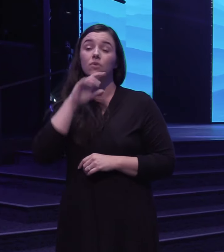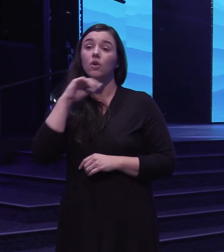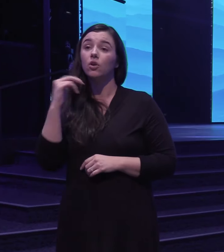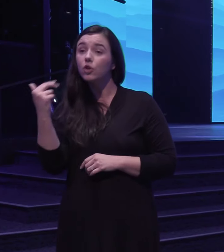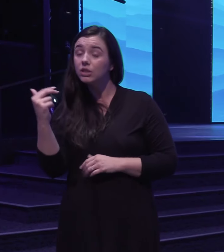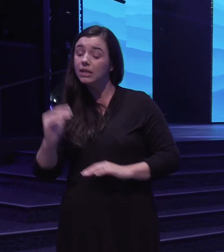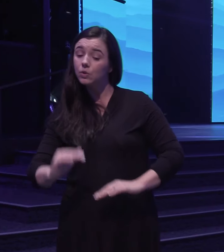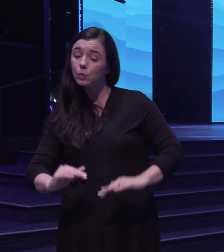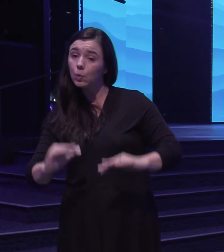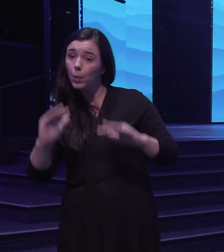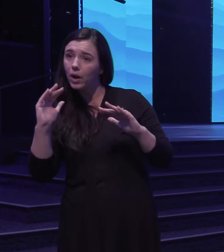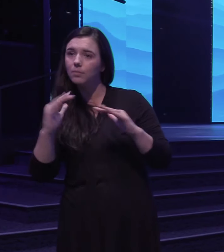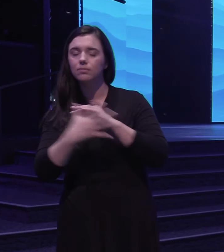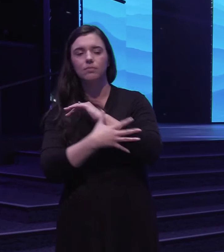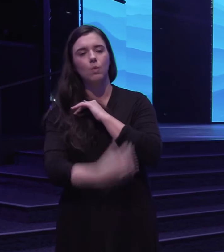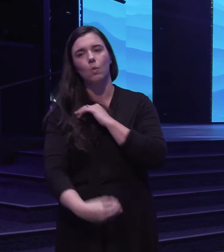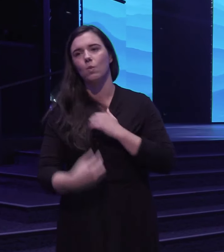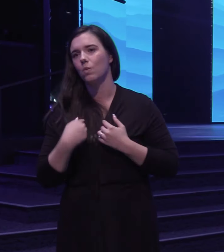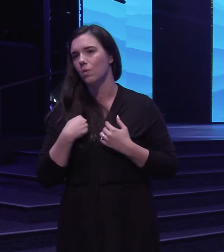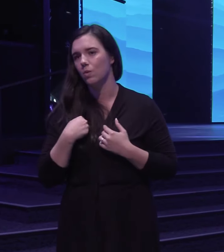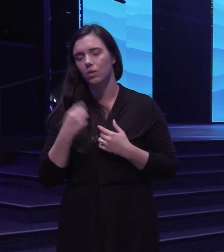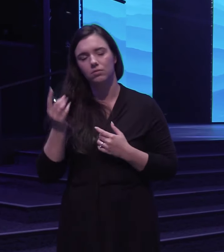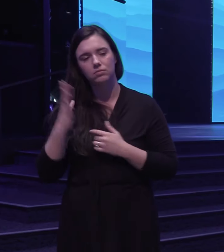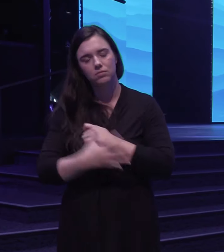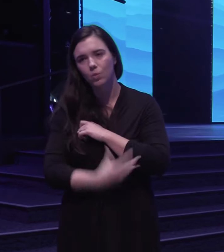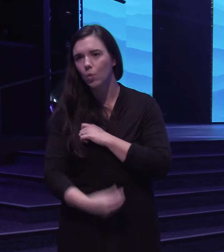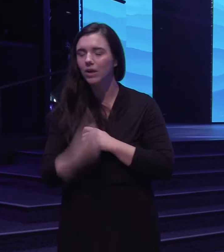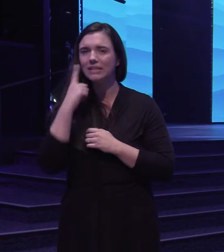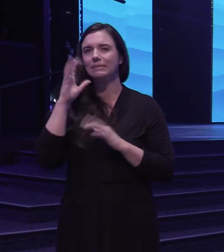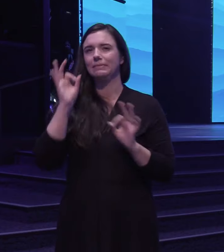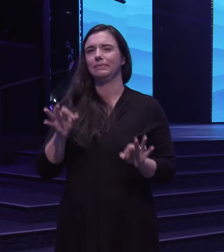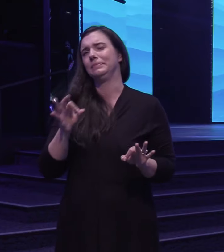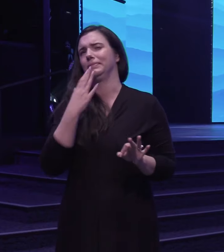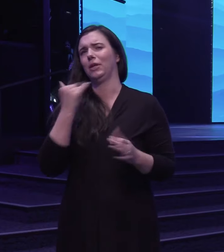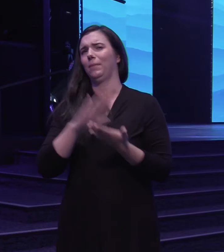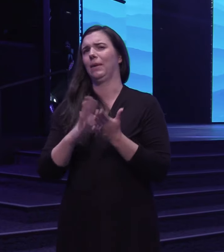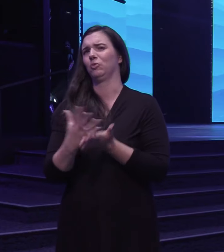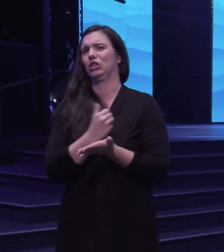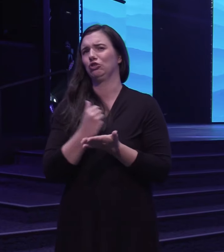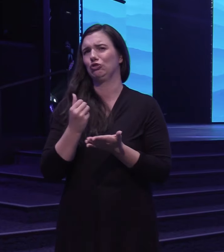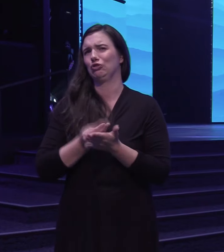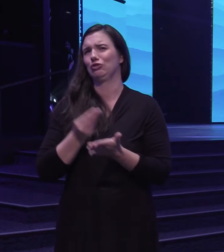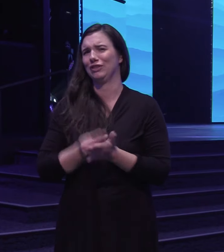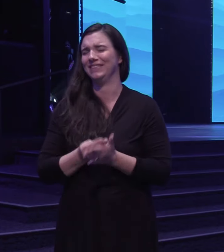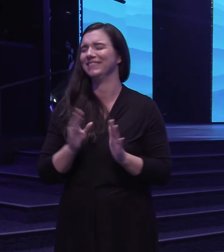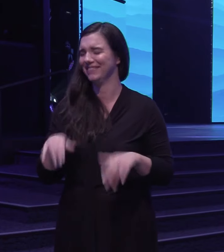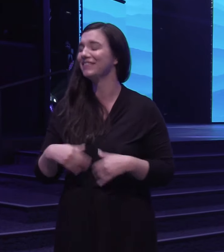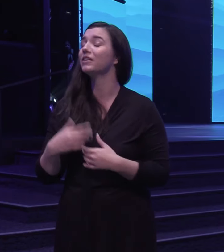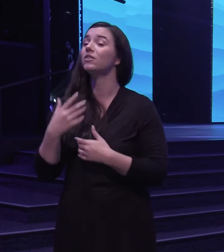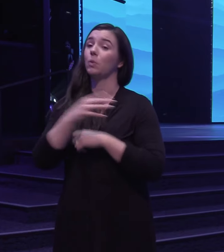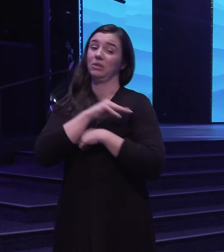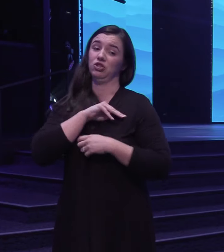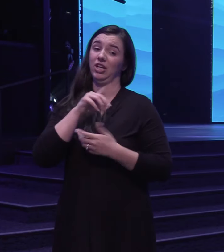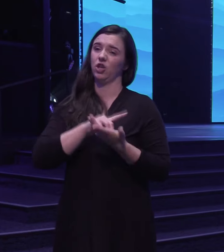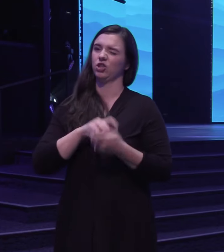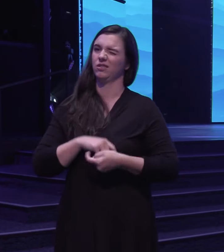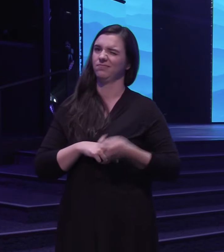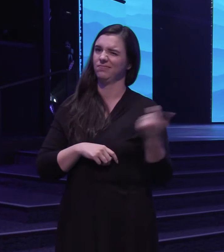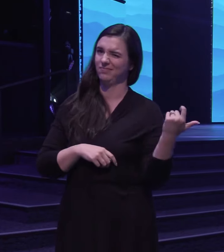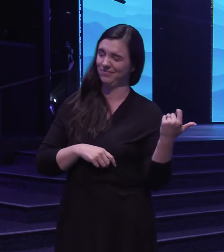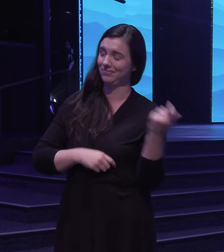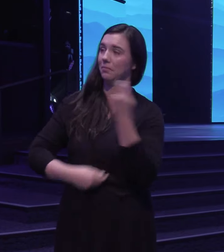At which time, having grown up in dire poverty, I decided I'd rather be rich. So at that point, missionary doctor was